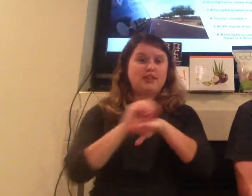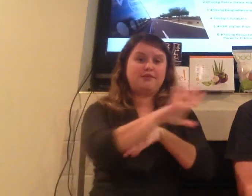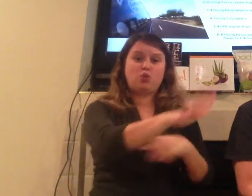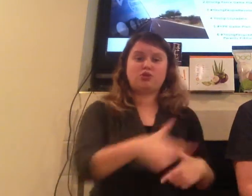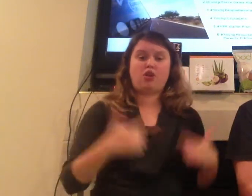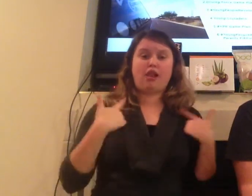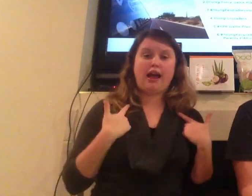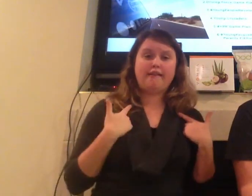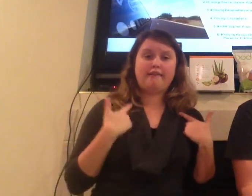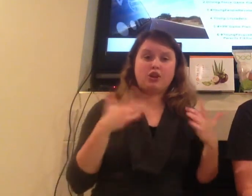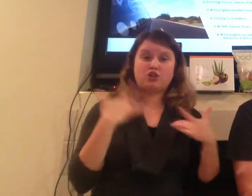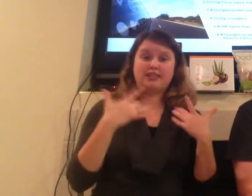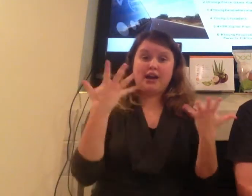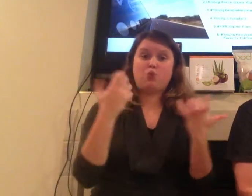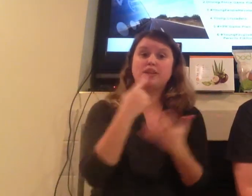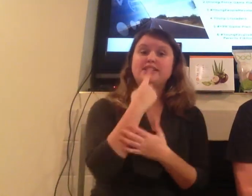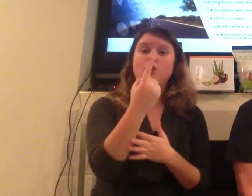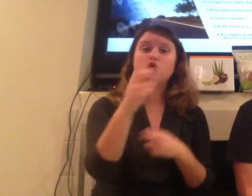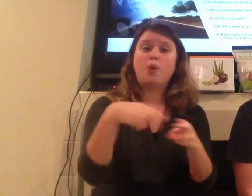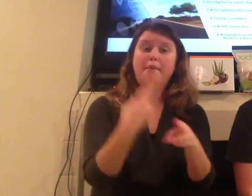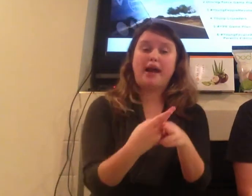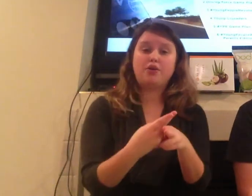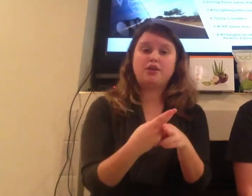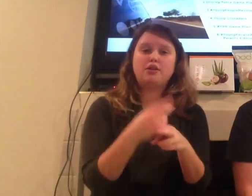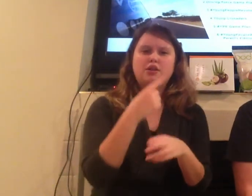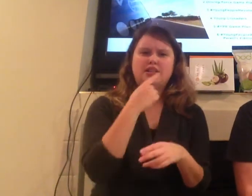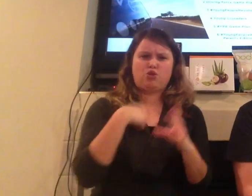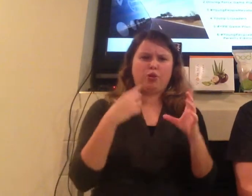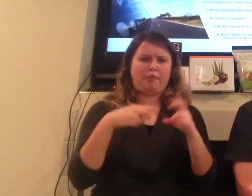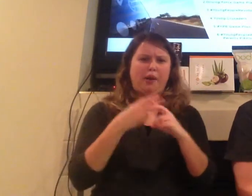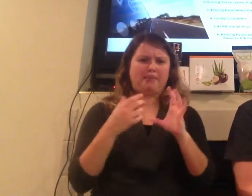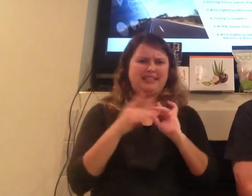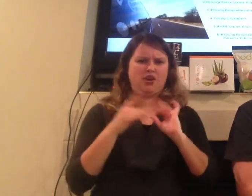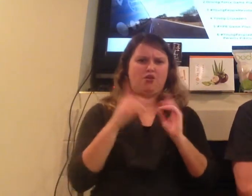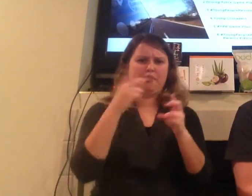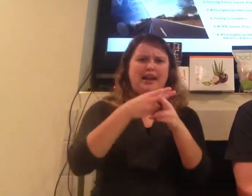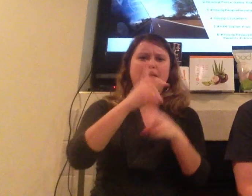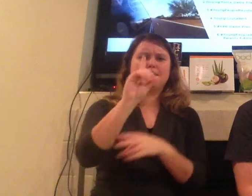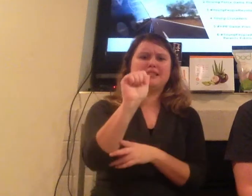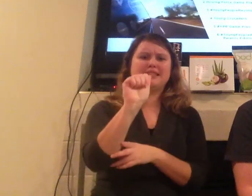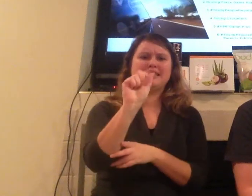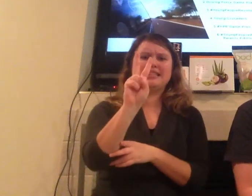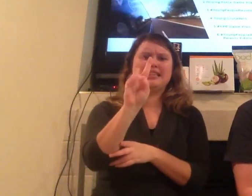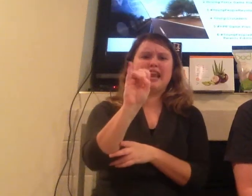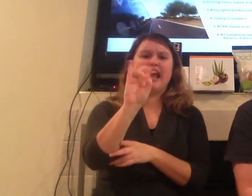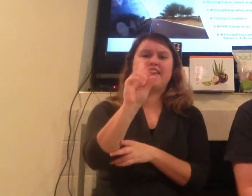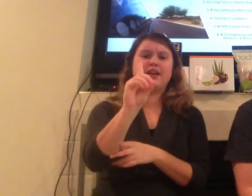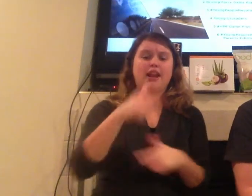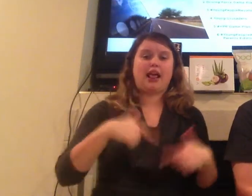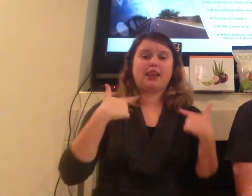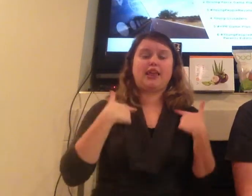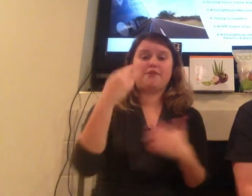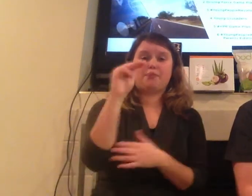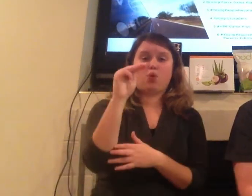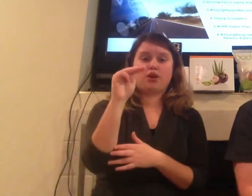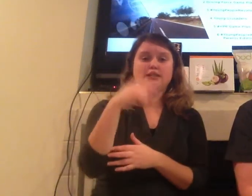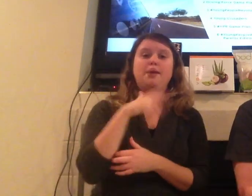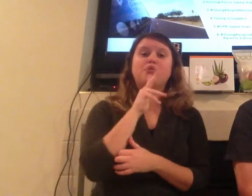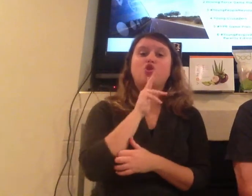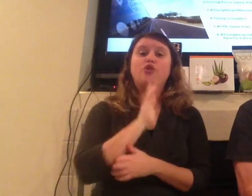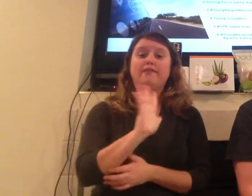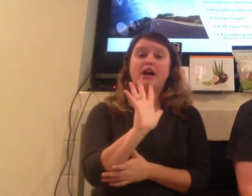well. Tell you a little bit about who I am. My name's David. I live in Morganton, North Carolina. I'm 35.